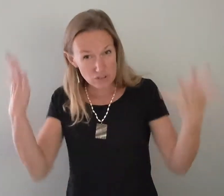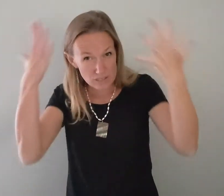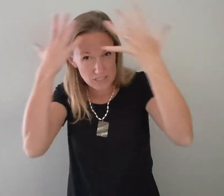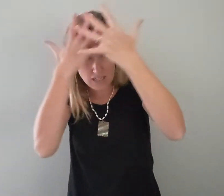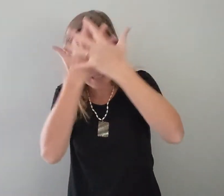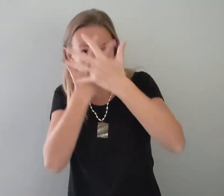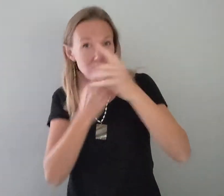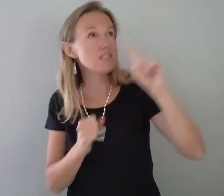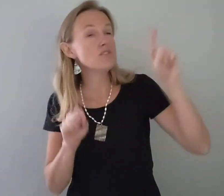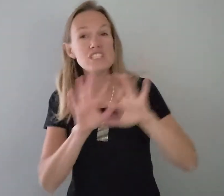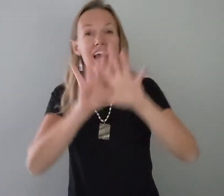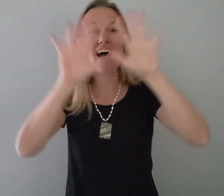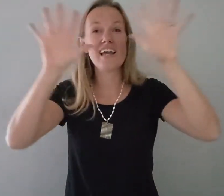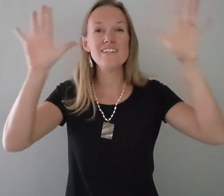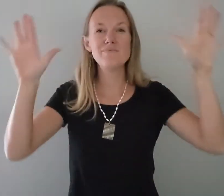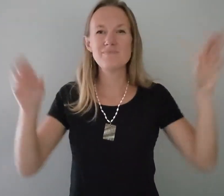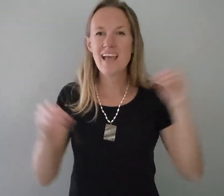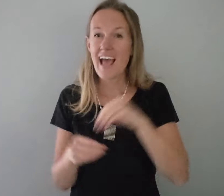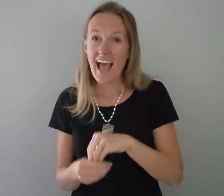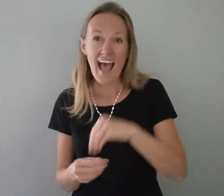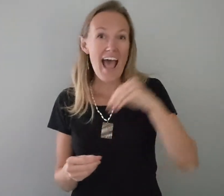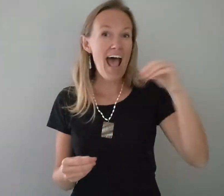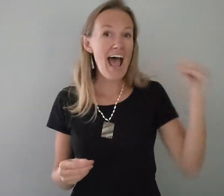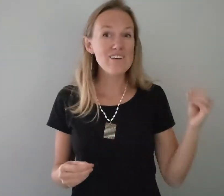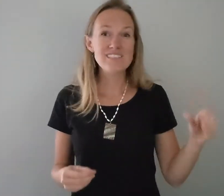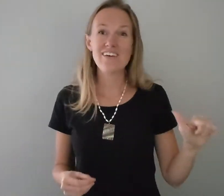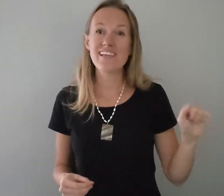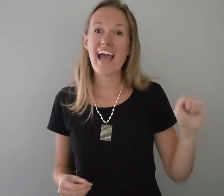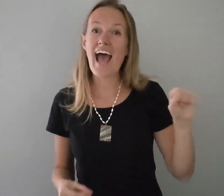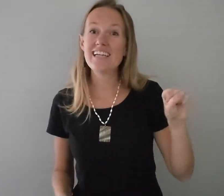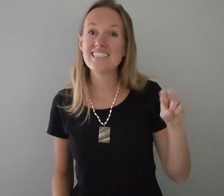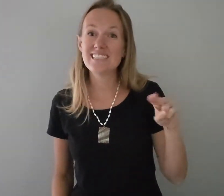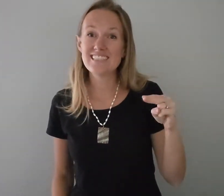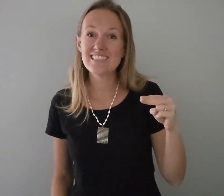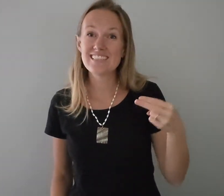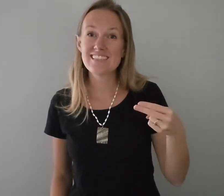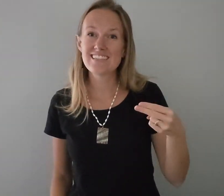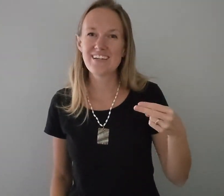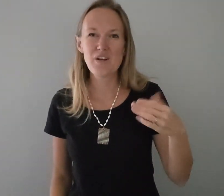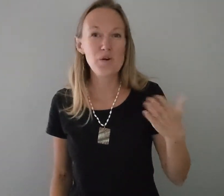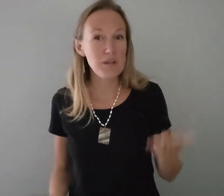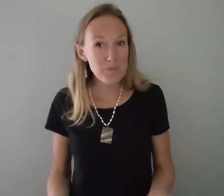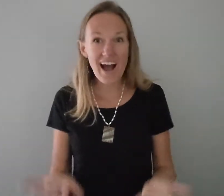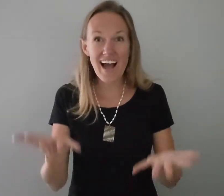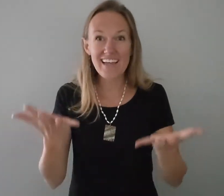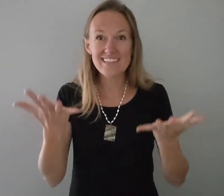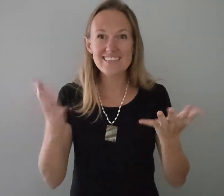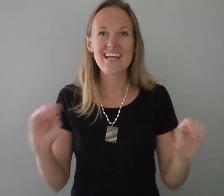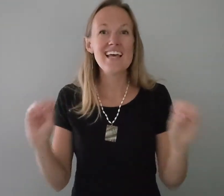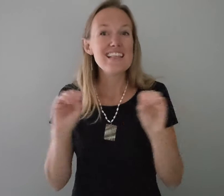the darkness you shine. Out of the ashes we rise.